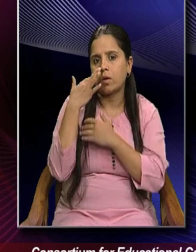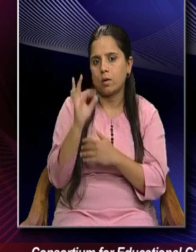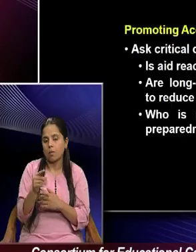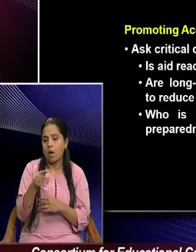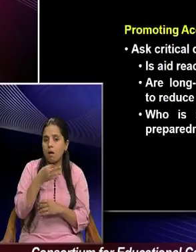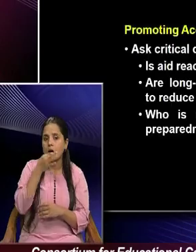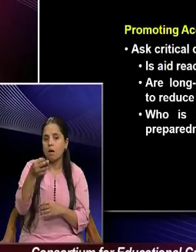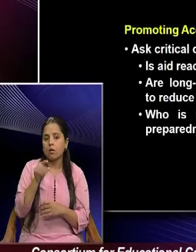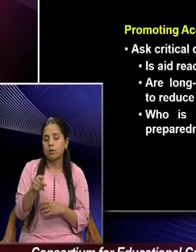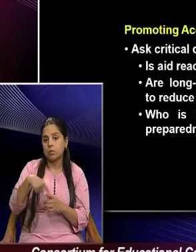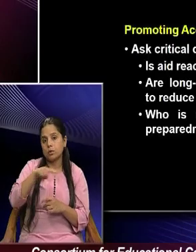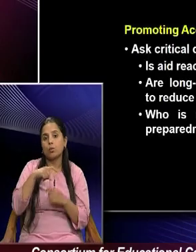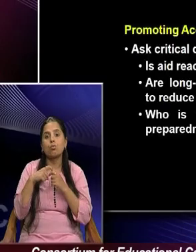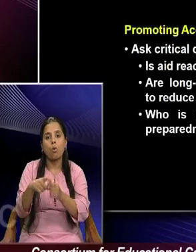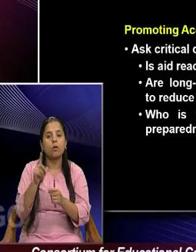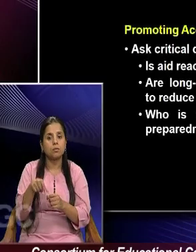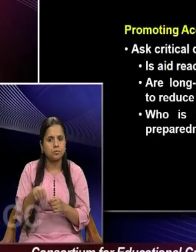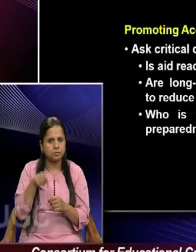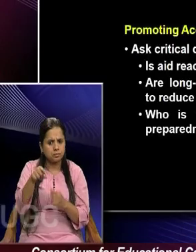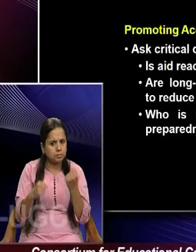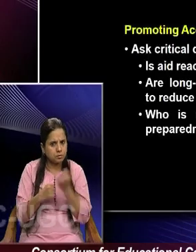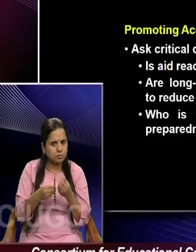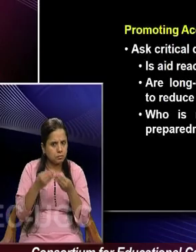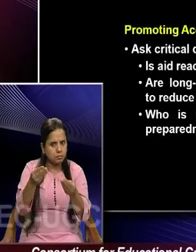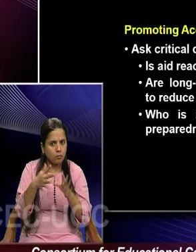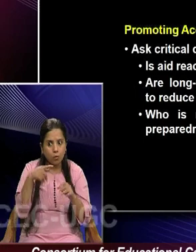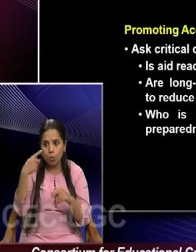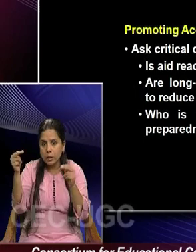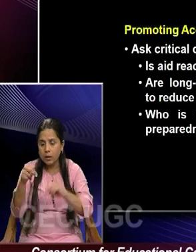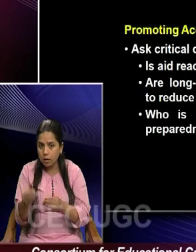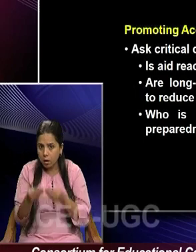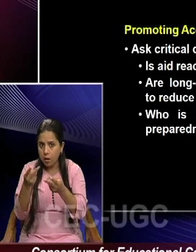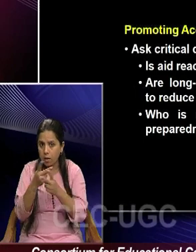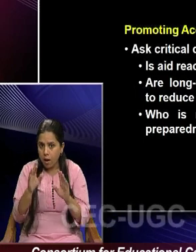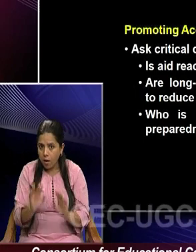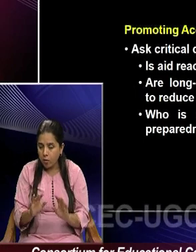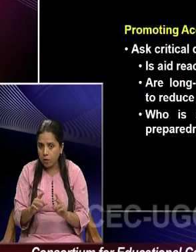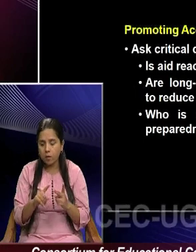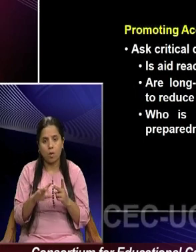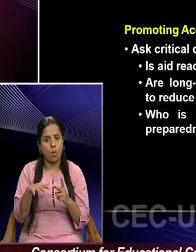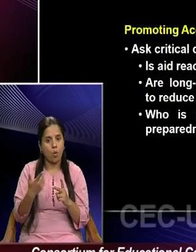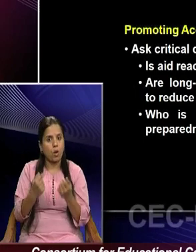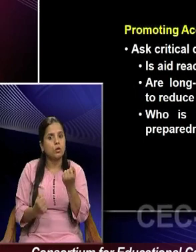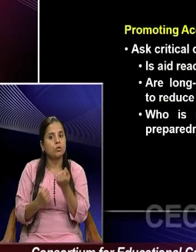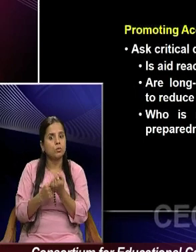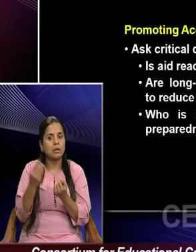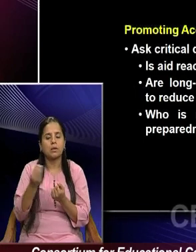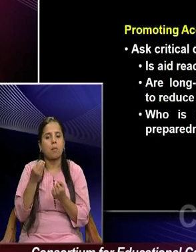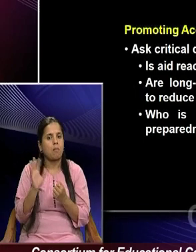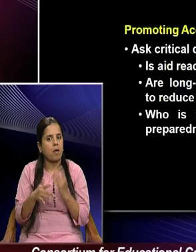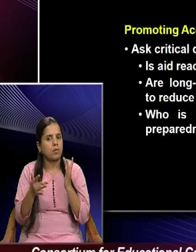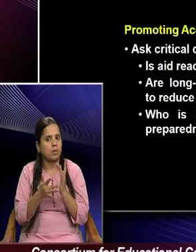Ask critical questions. Is aid reaching those in need? Or aid has some